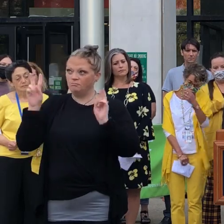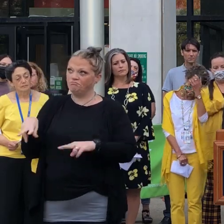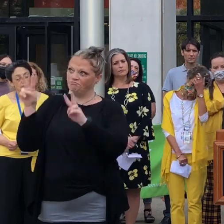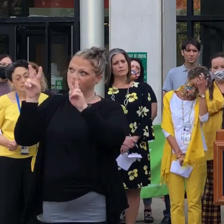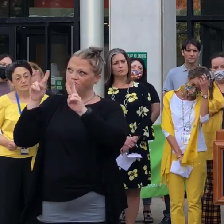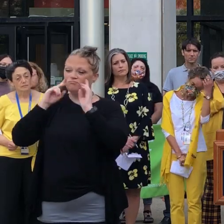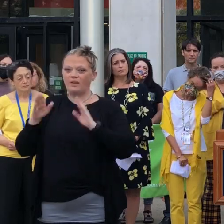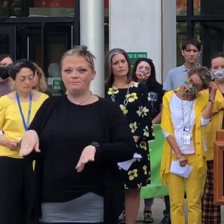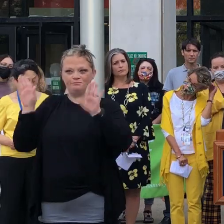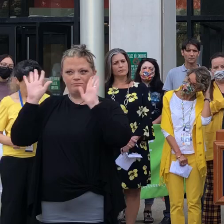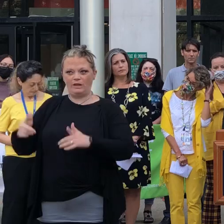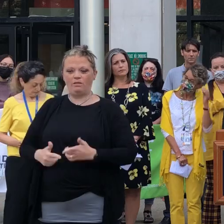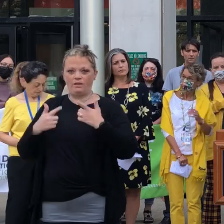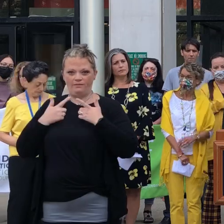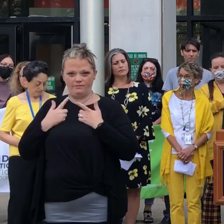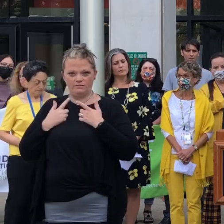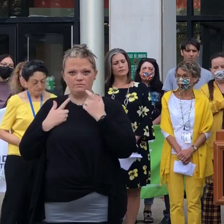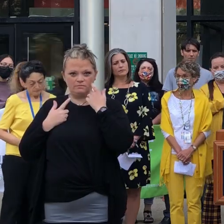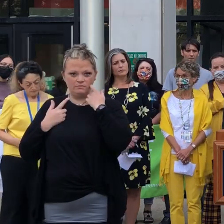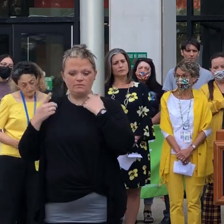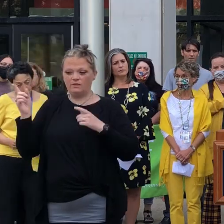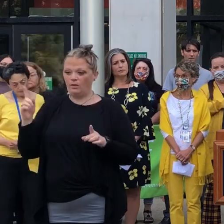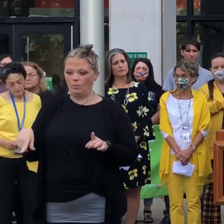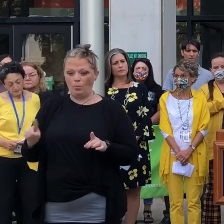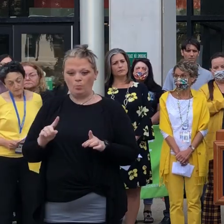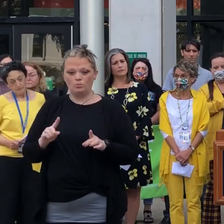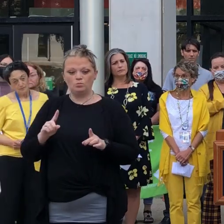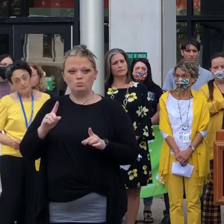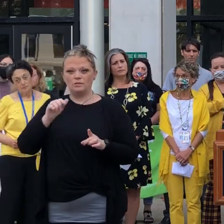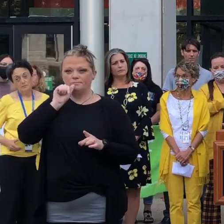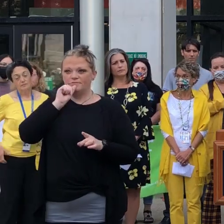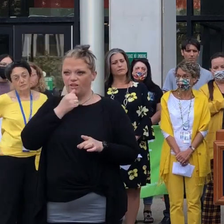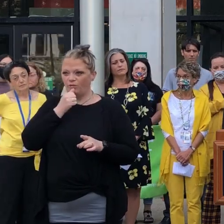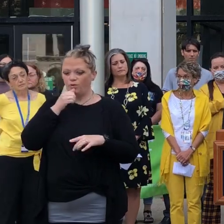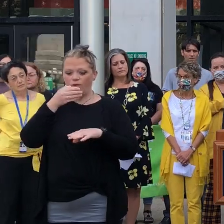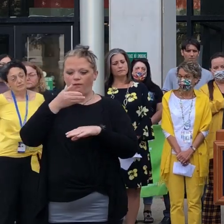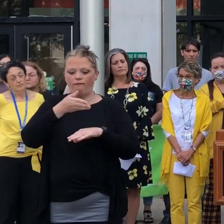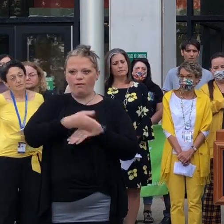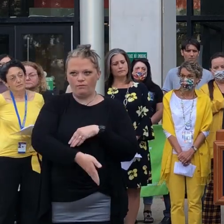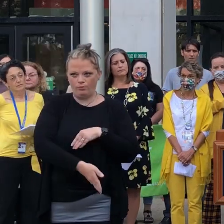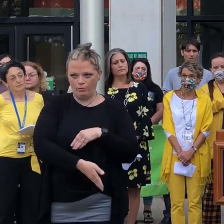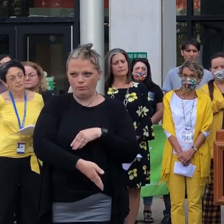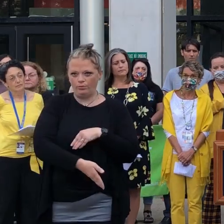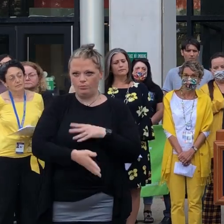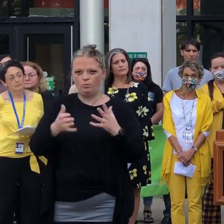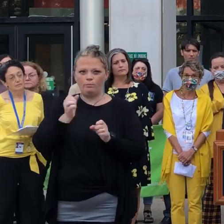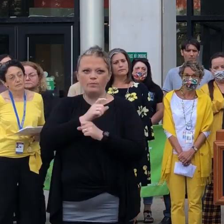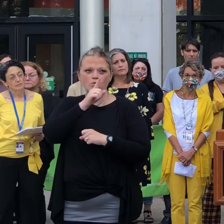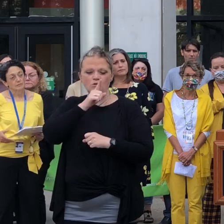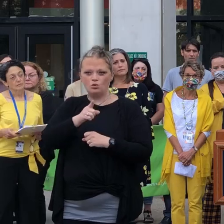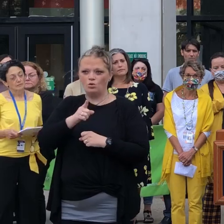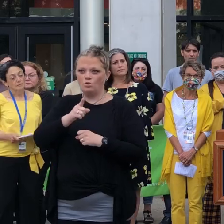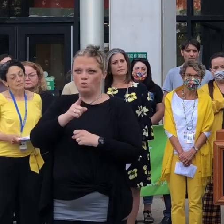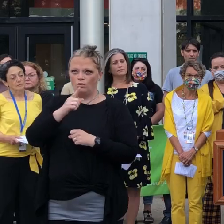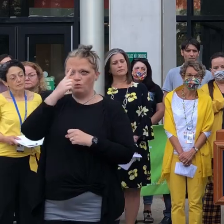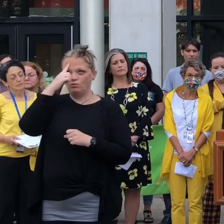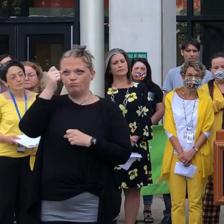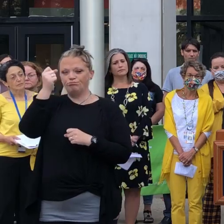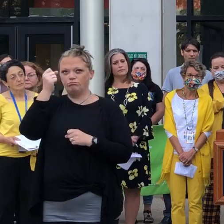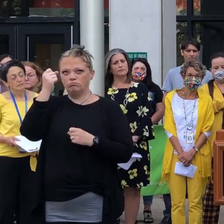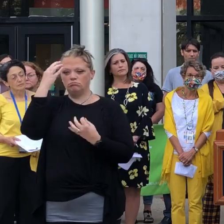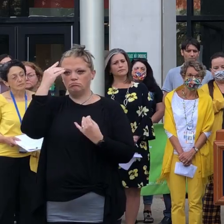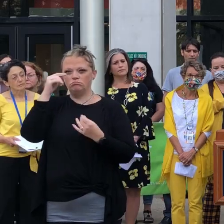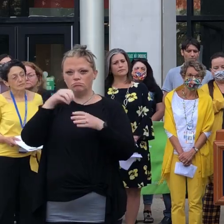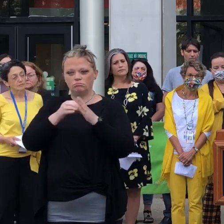that gave their lives, and those who suffered after. So we want to make sure we keep them in our thoughts